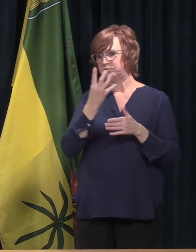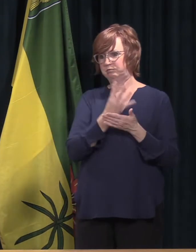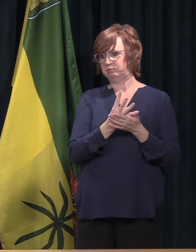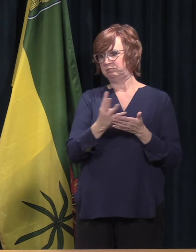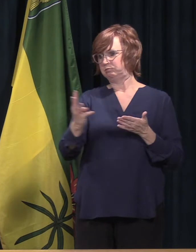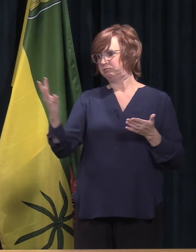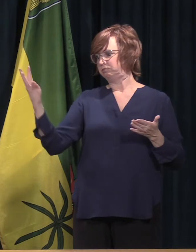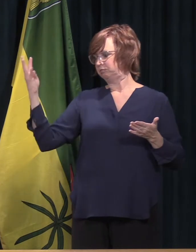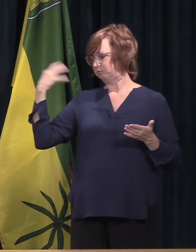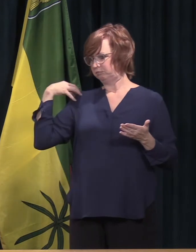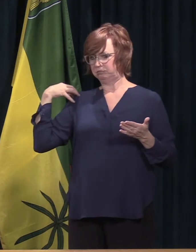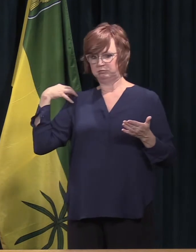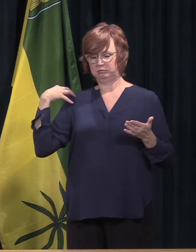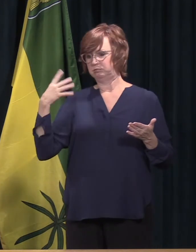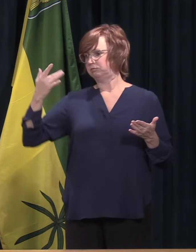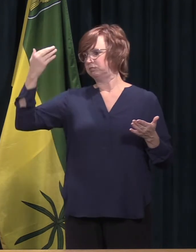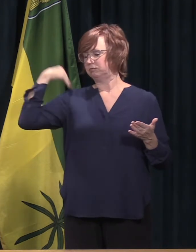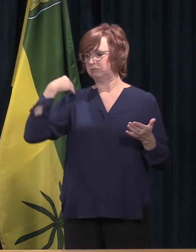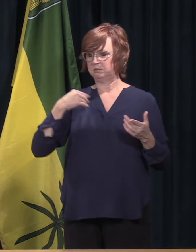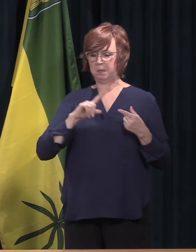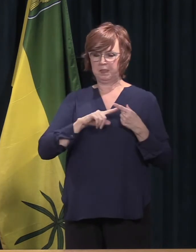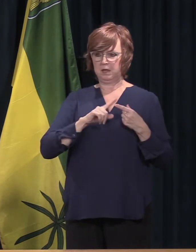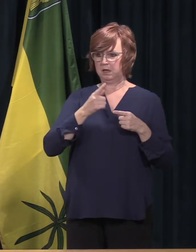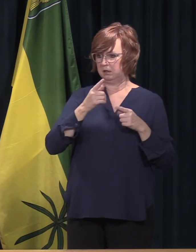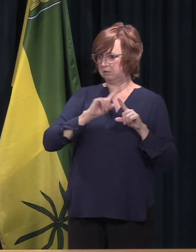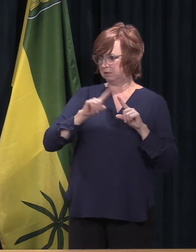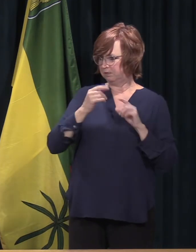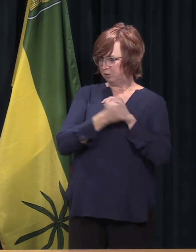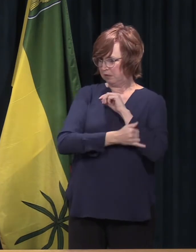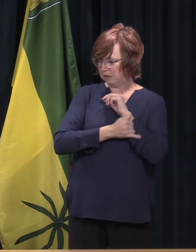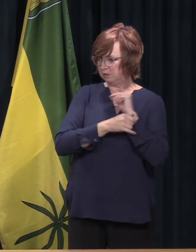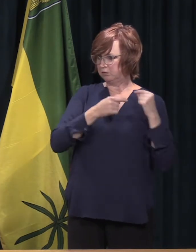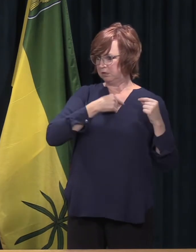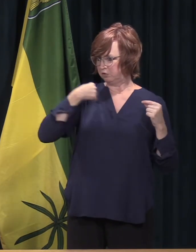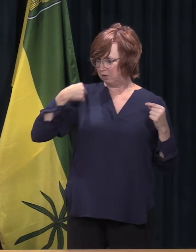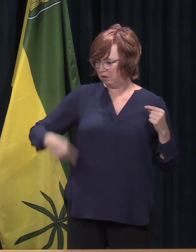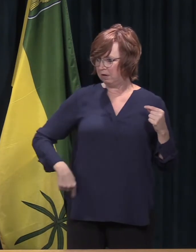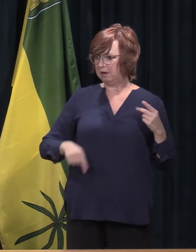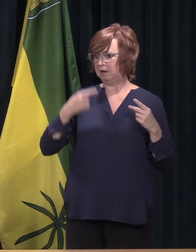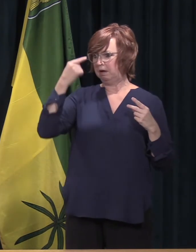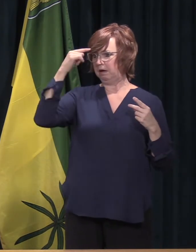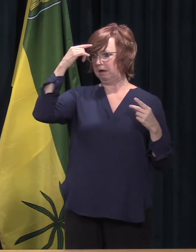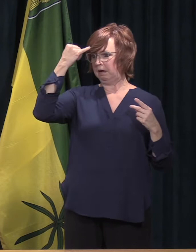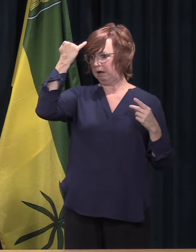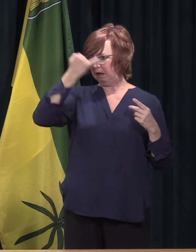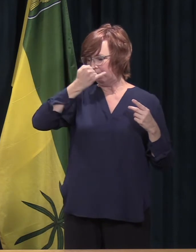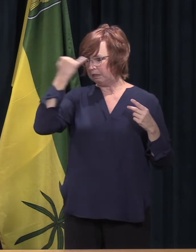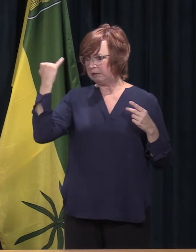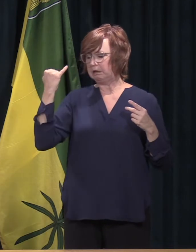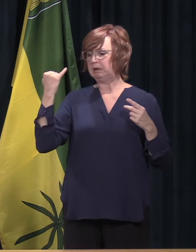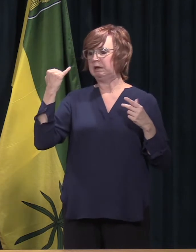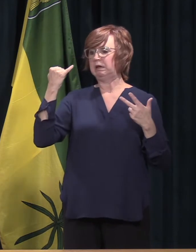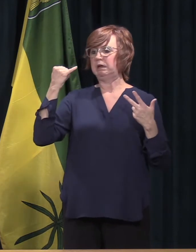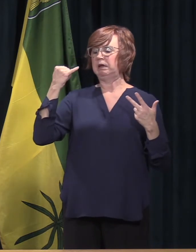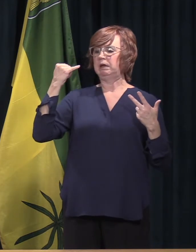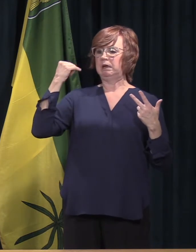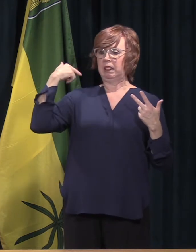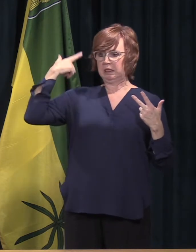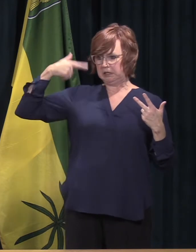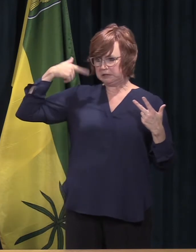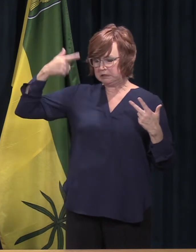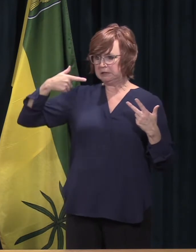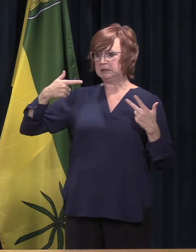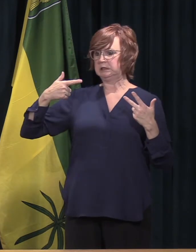coming from China, Iran, or Italy, and connecting via, for example, London, and then